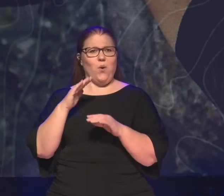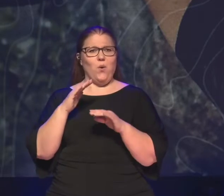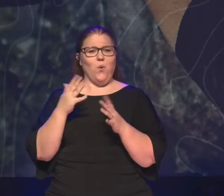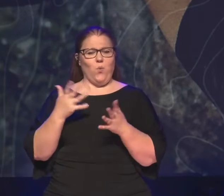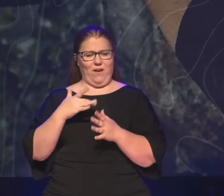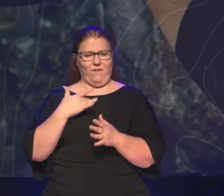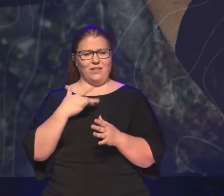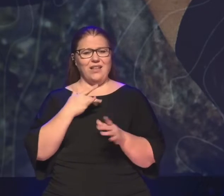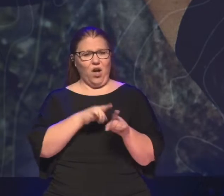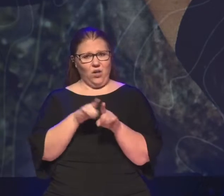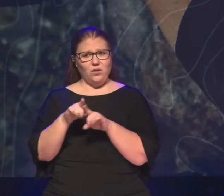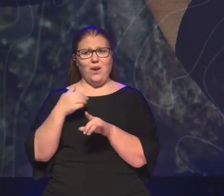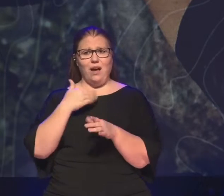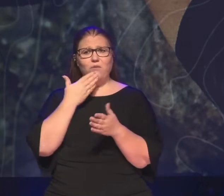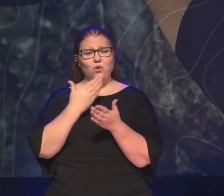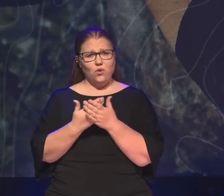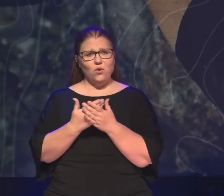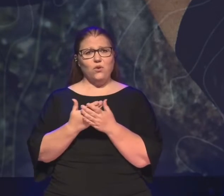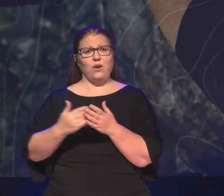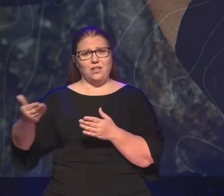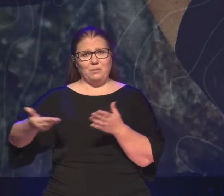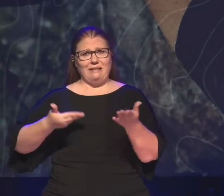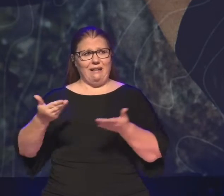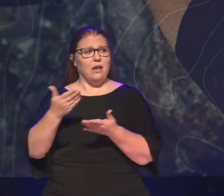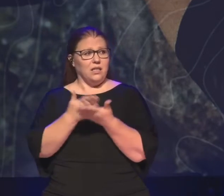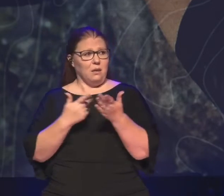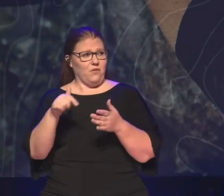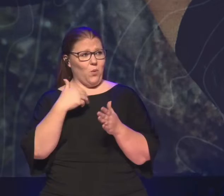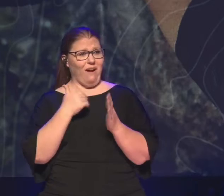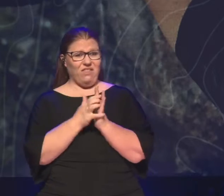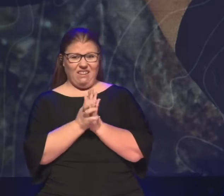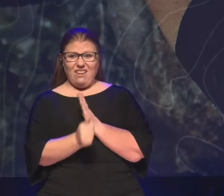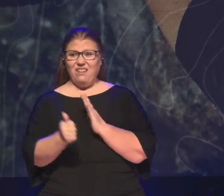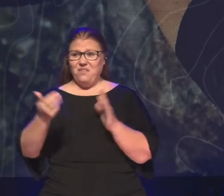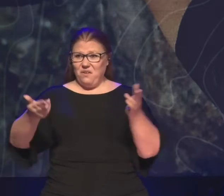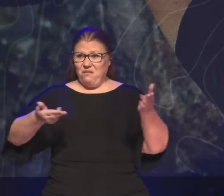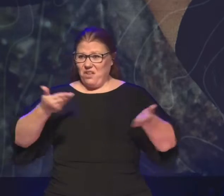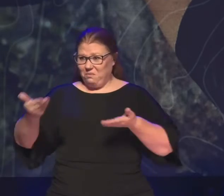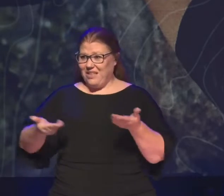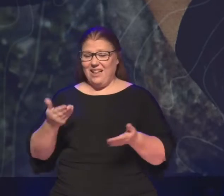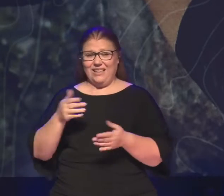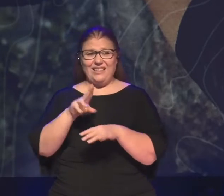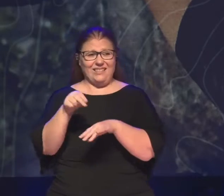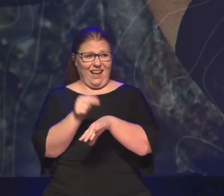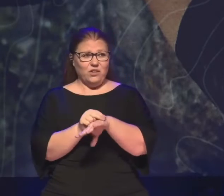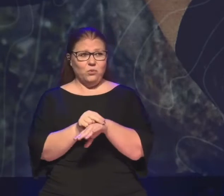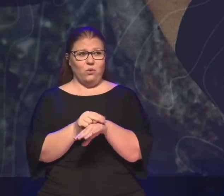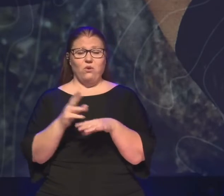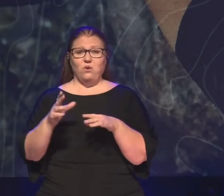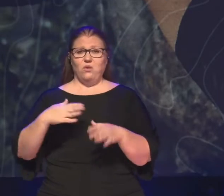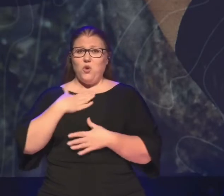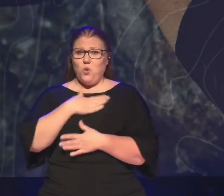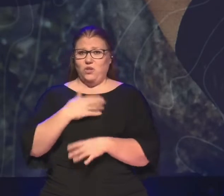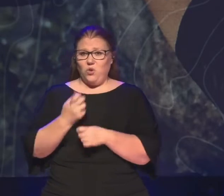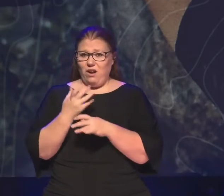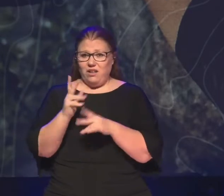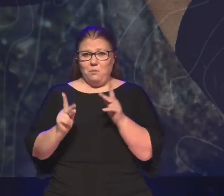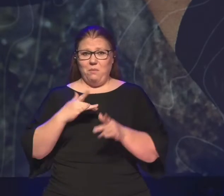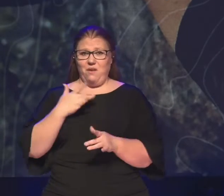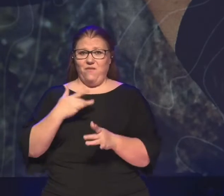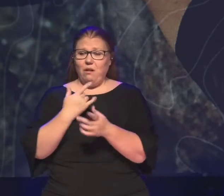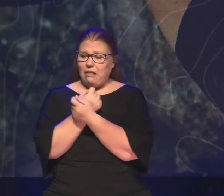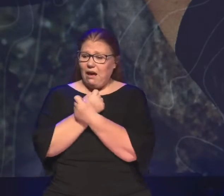hospitality. Like some of you have the gift of hospitality. Like it just comes naturally for you. Like you just enjoy making people feel loved